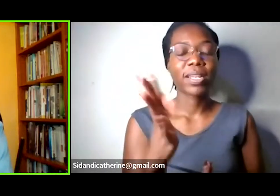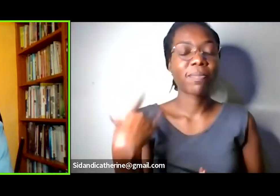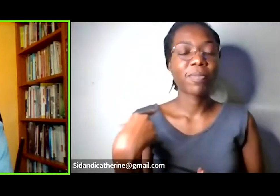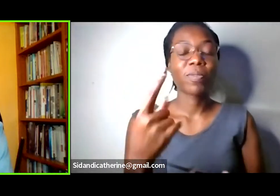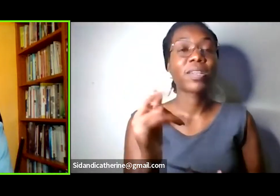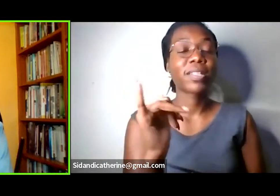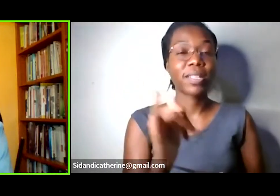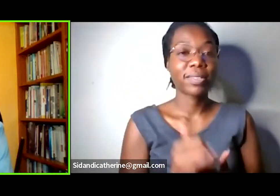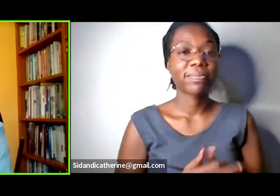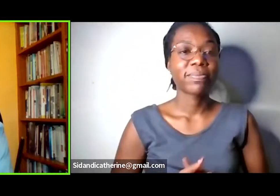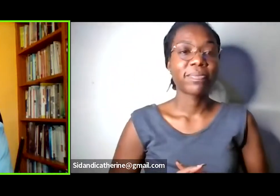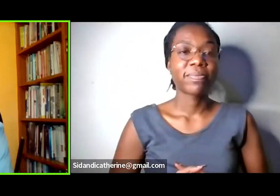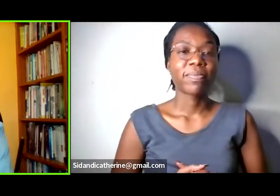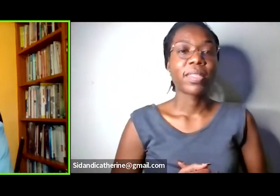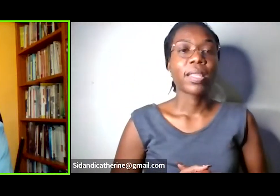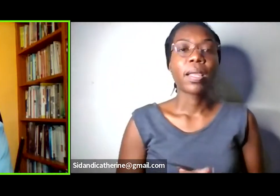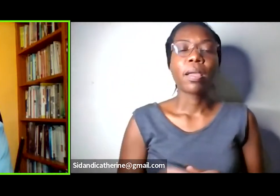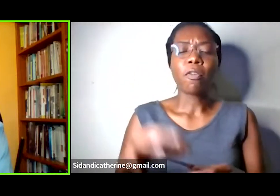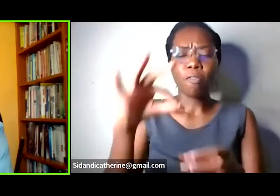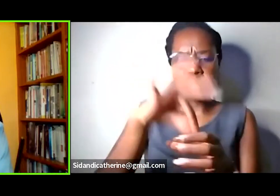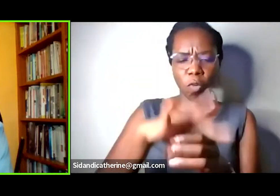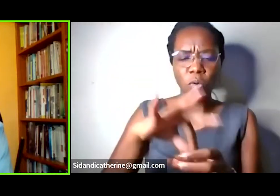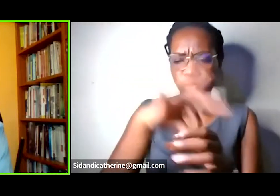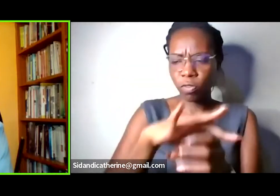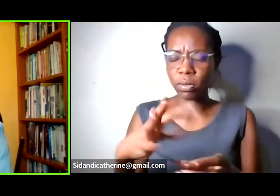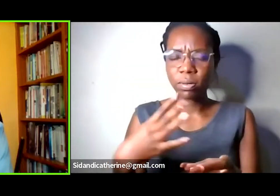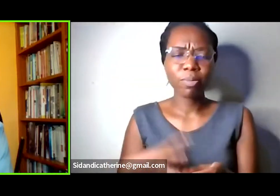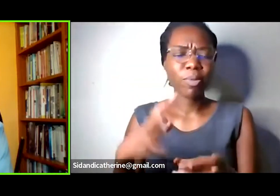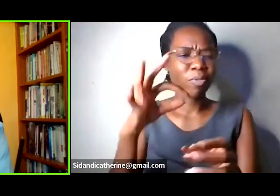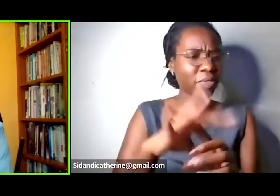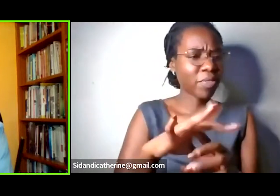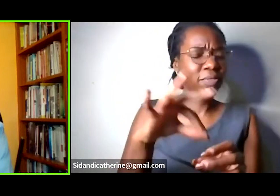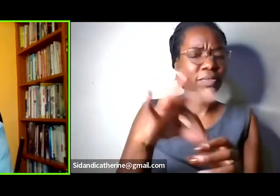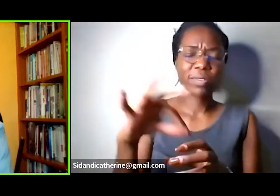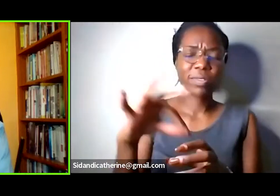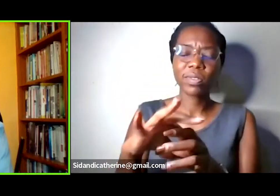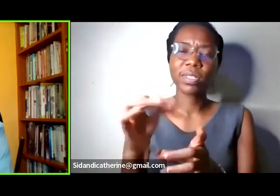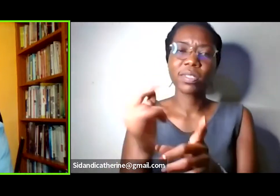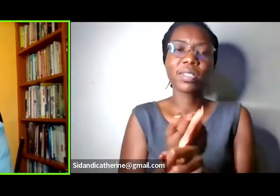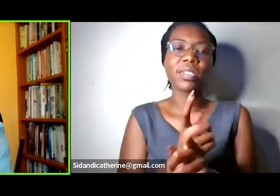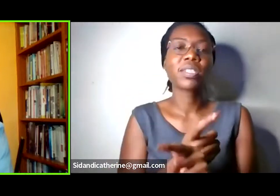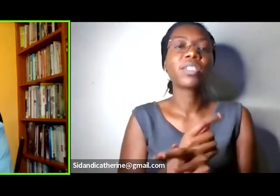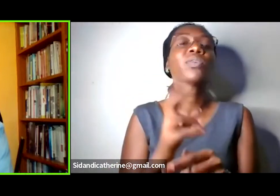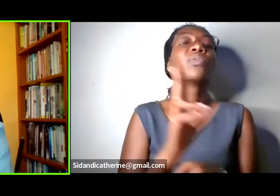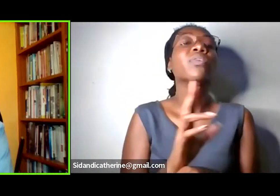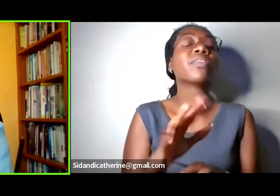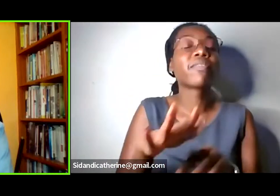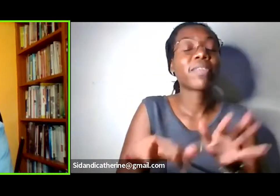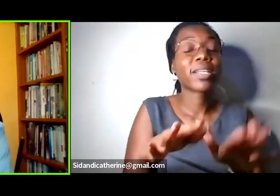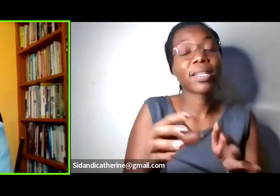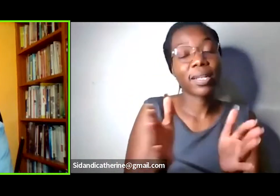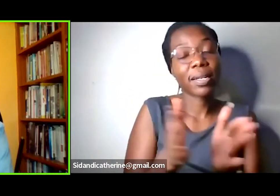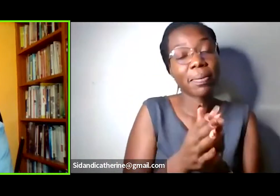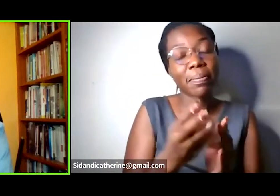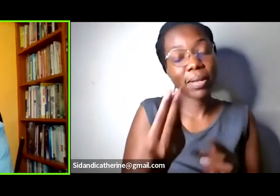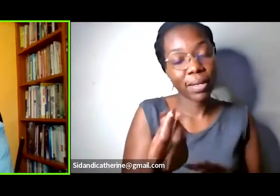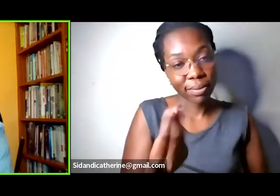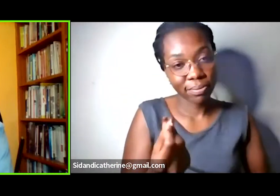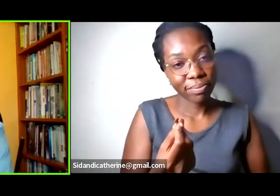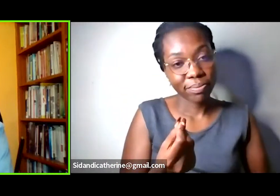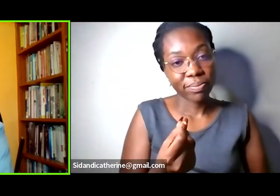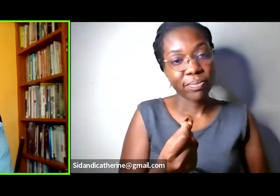partners? Yes. Everything. Yeah, thank you for the question. Everything I've discussed here has been